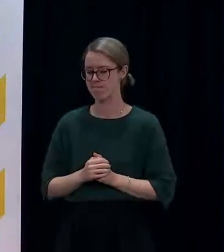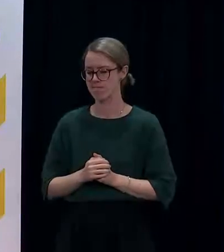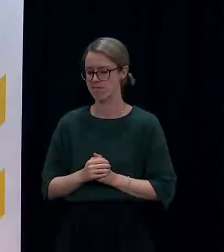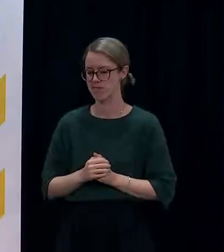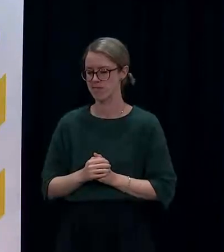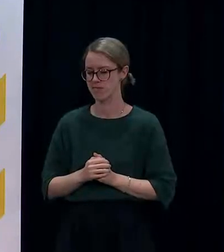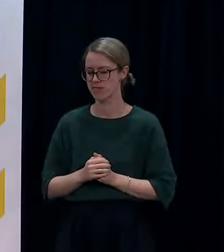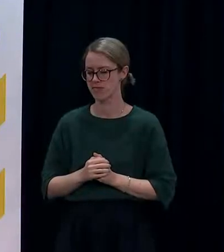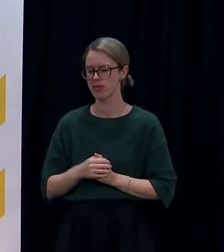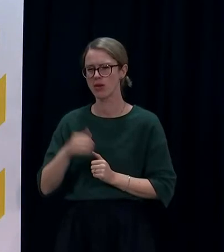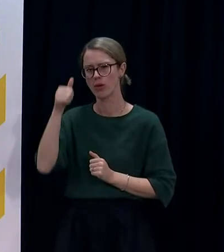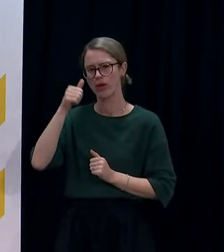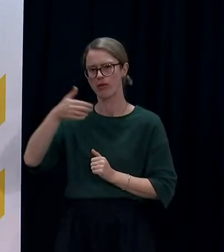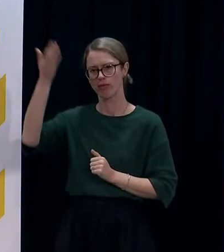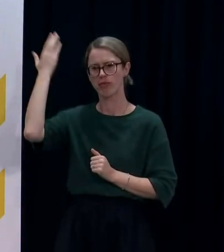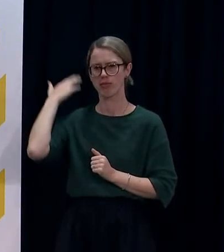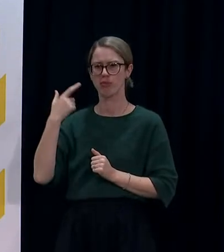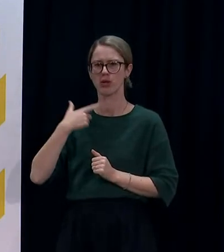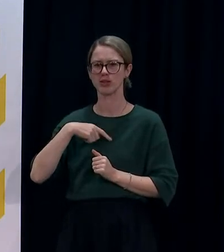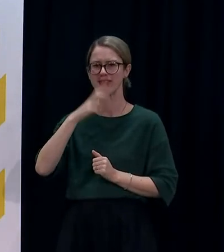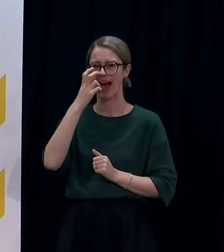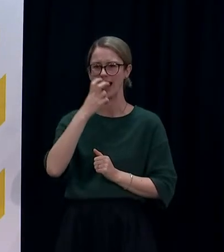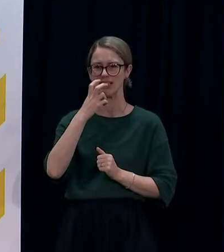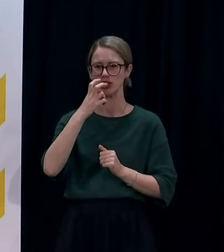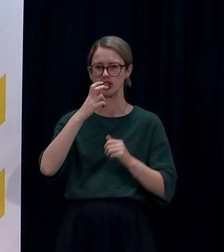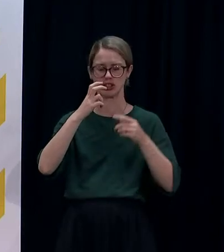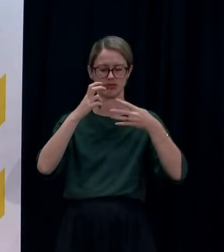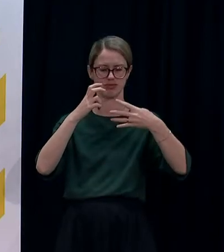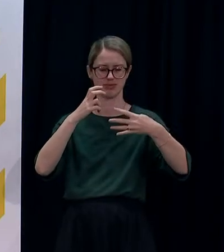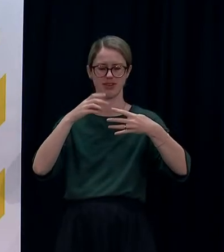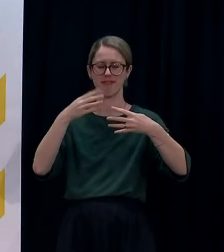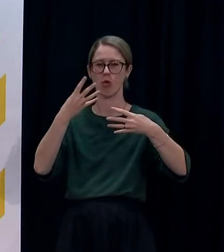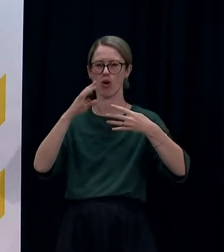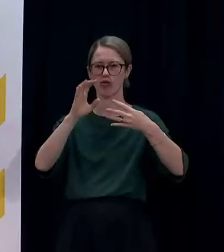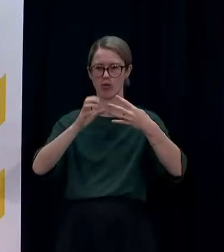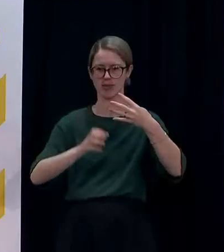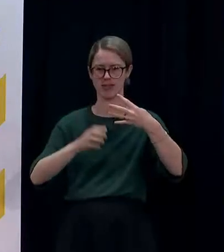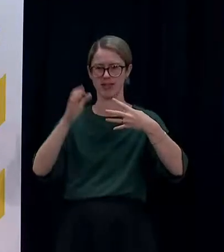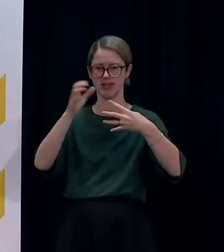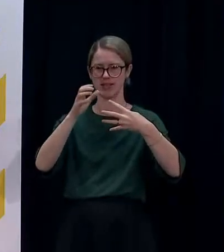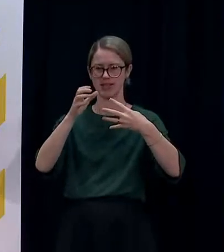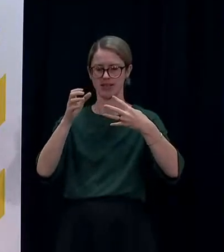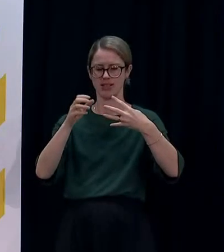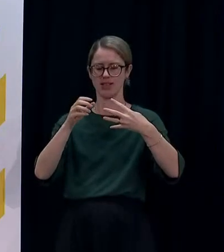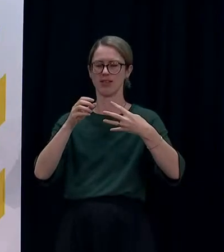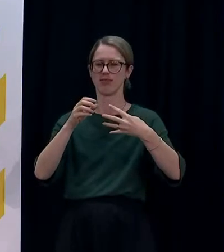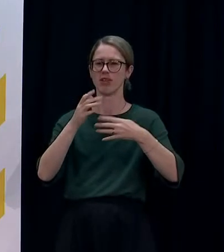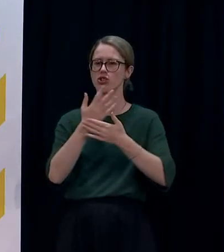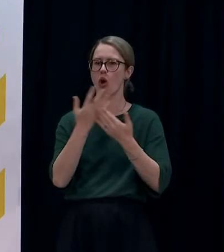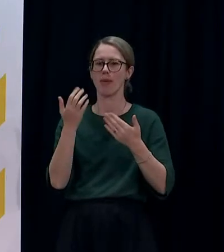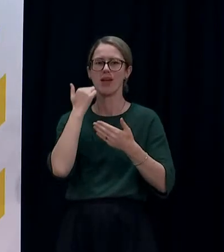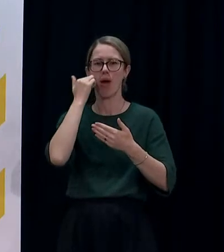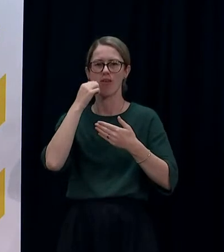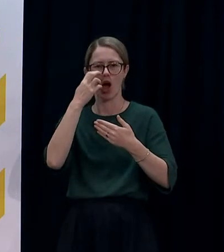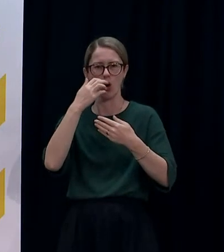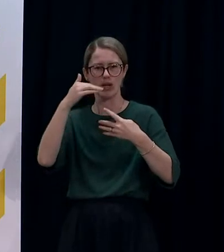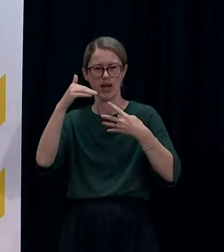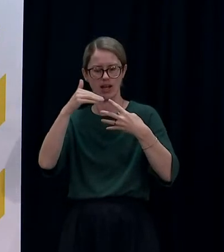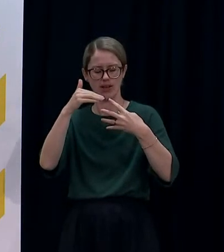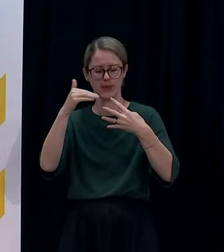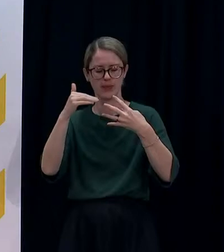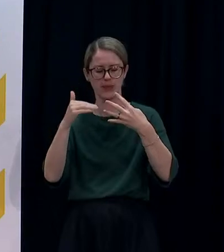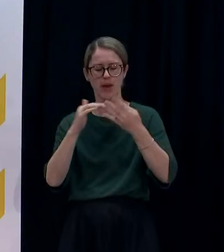that we took with age cohorting, that, you know, because there is a smaller proportion of Māori in the older age groups, that we